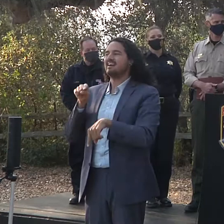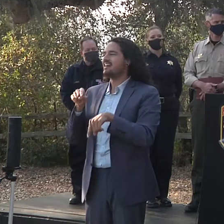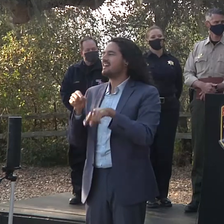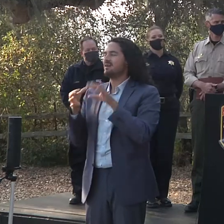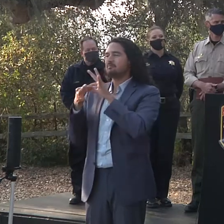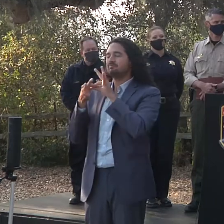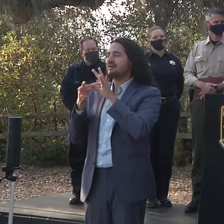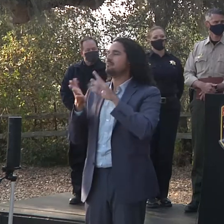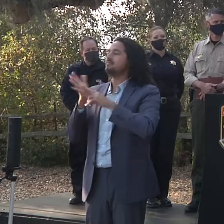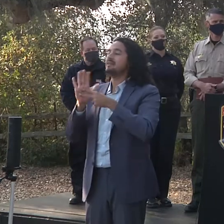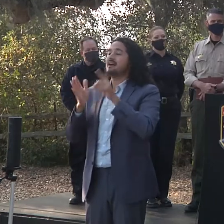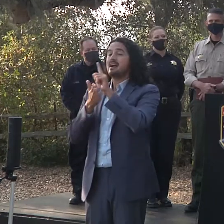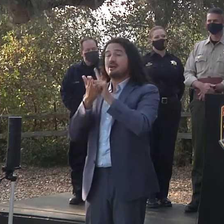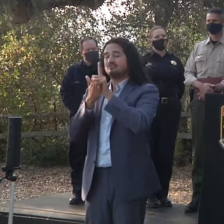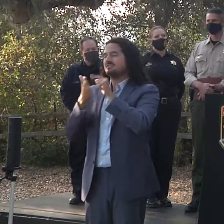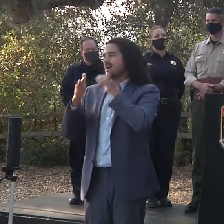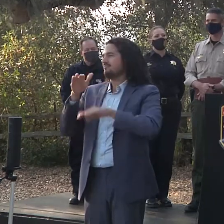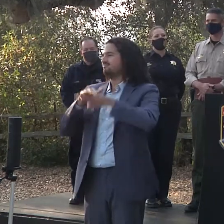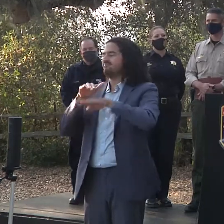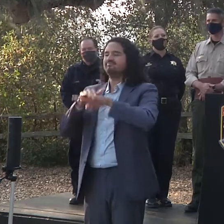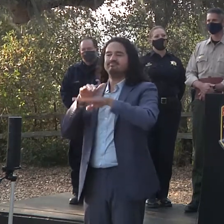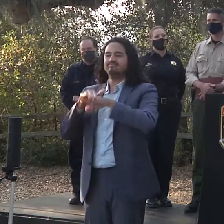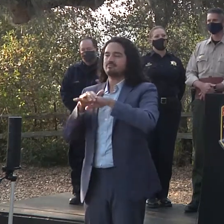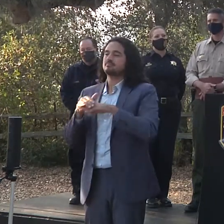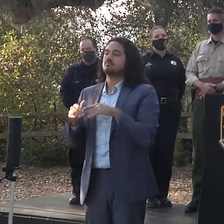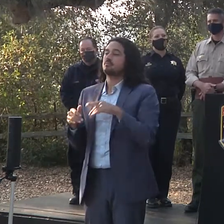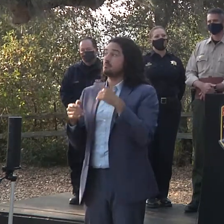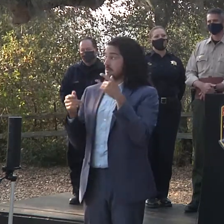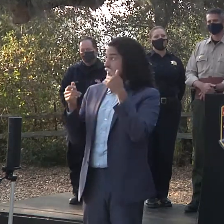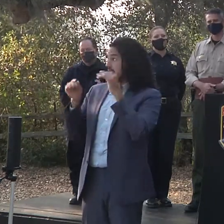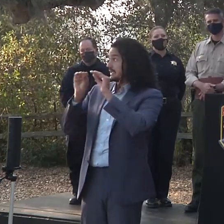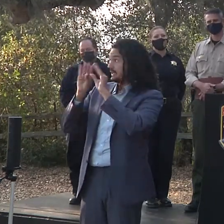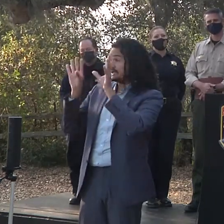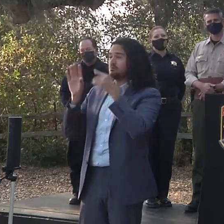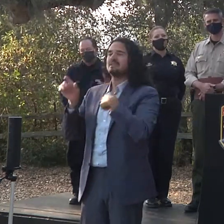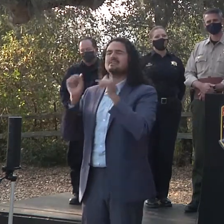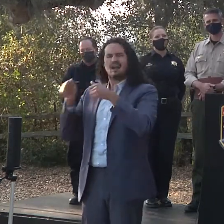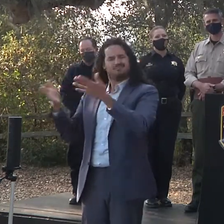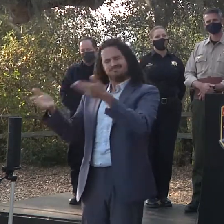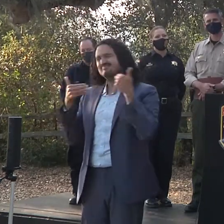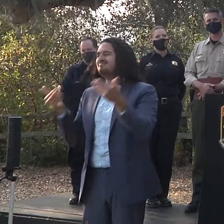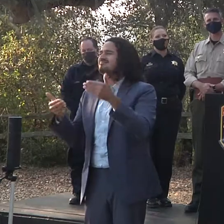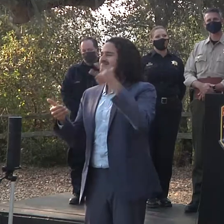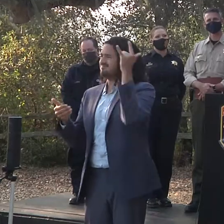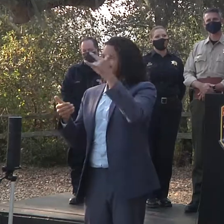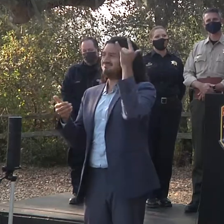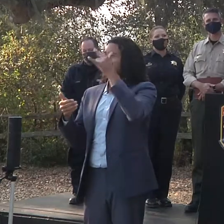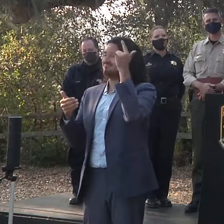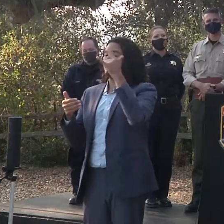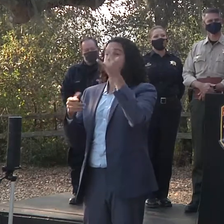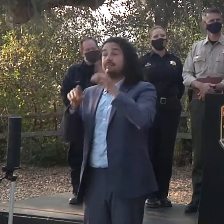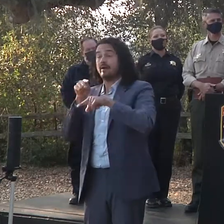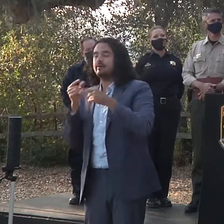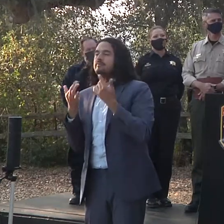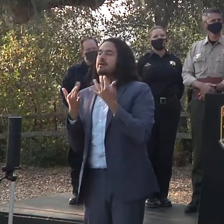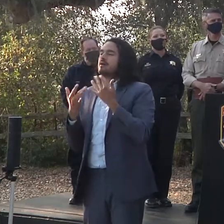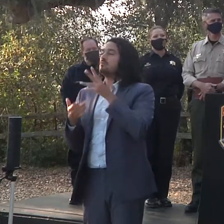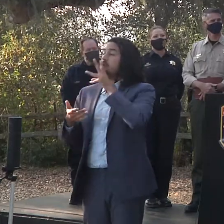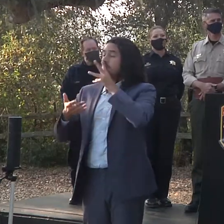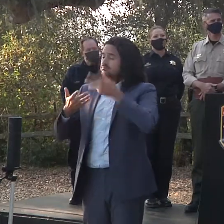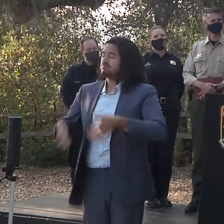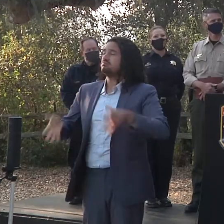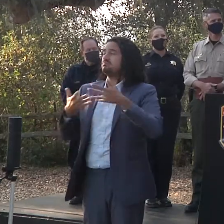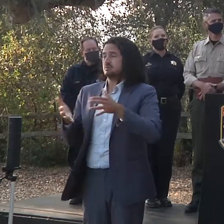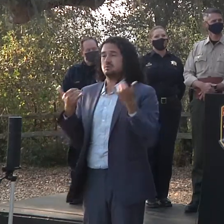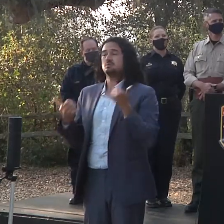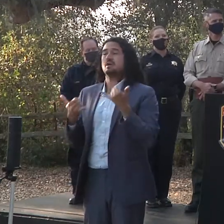have a significant amount of flight time when we could get them up, a lot of water dropping missions. A lot of that was to support the burnout operation in the